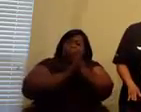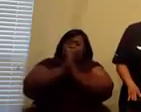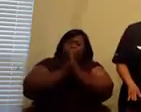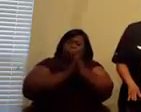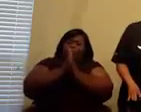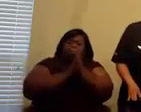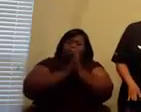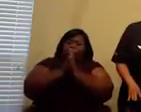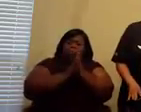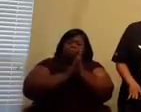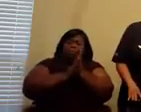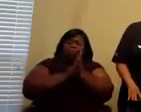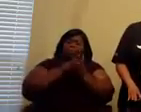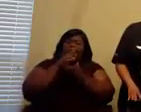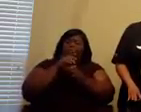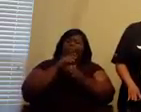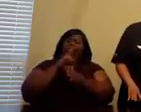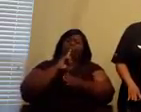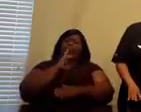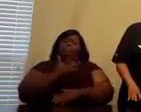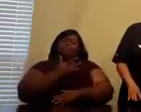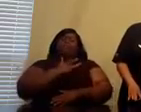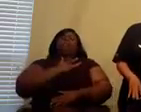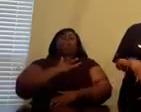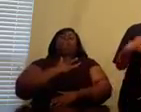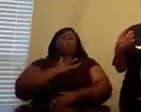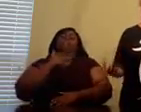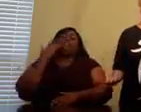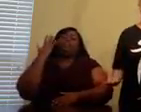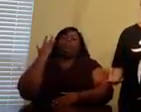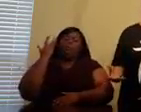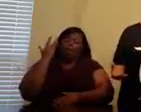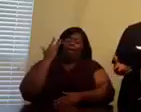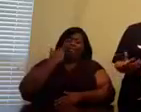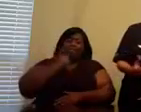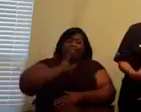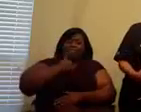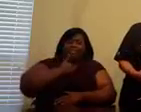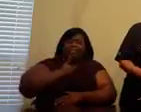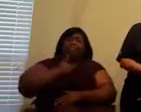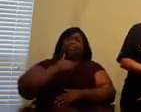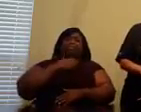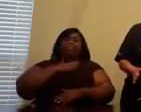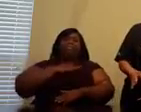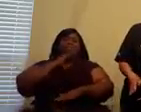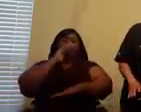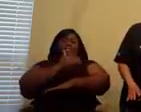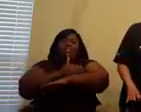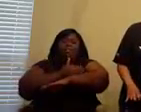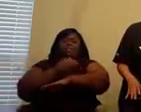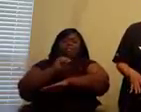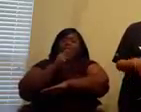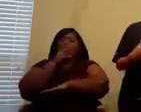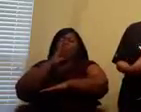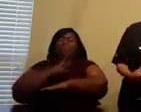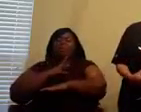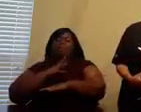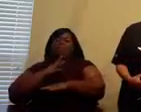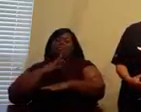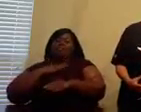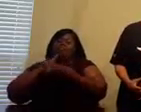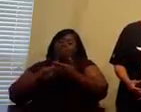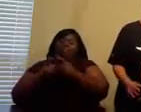campaign and it touches my heart is because I have Latoya, my daughter, and other females in my life that